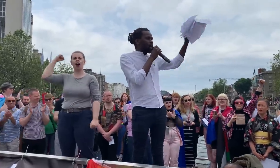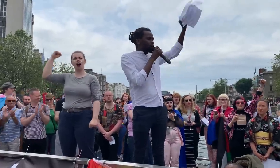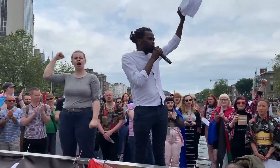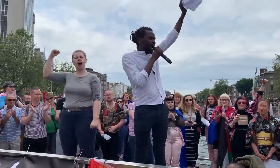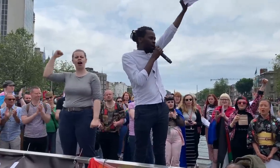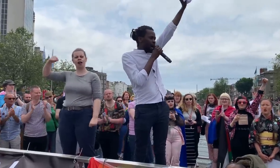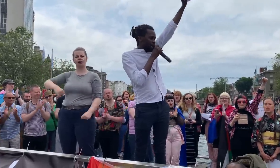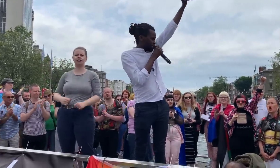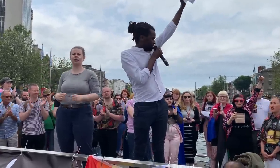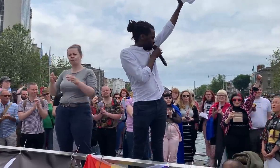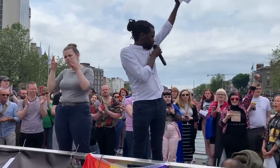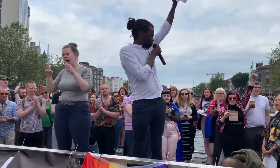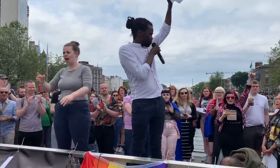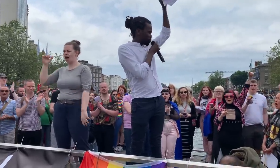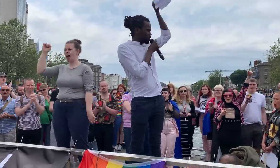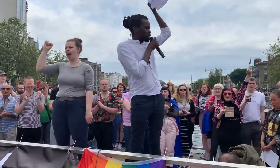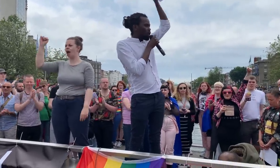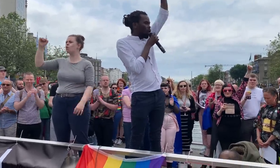All power!